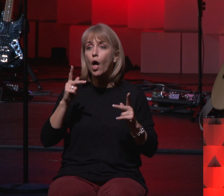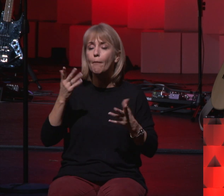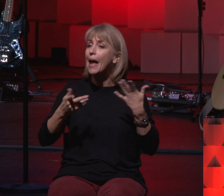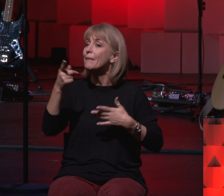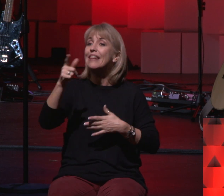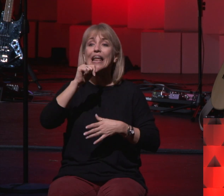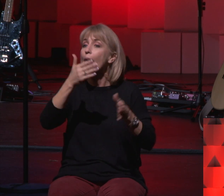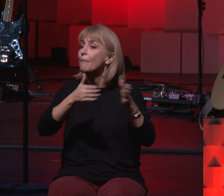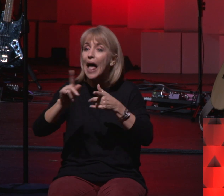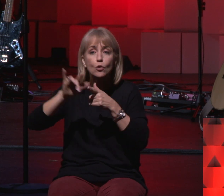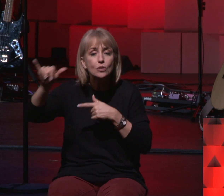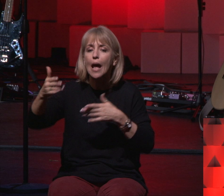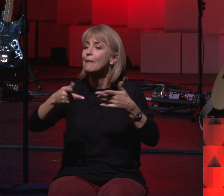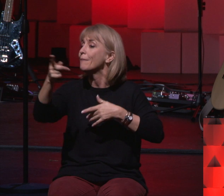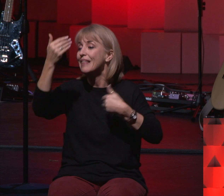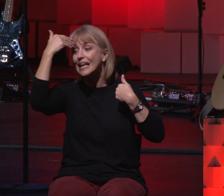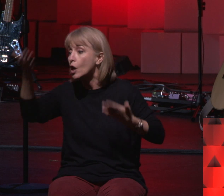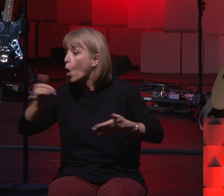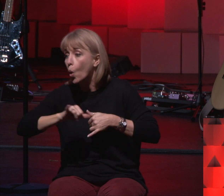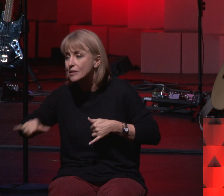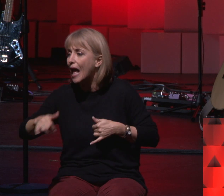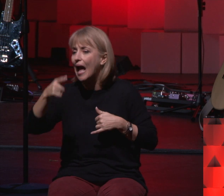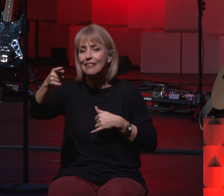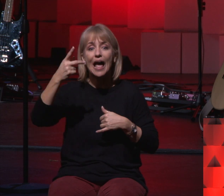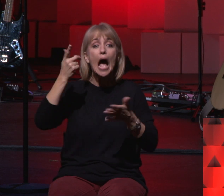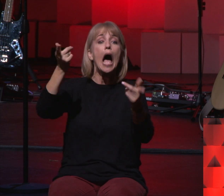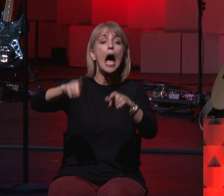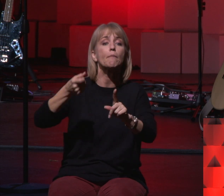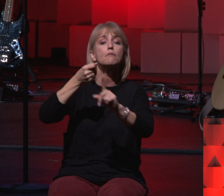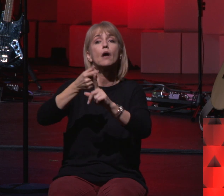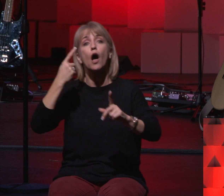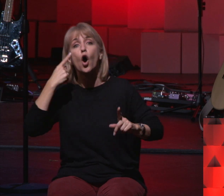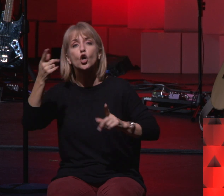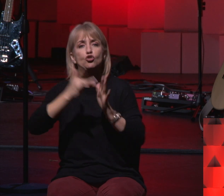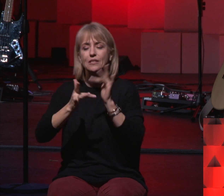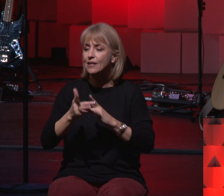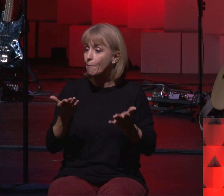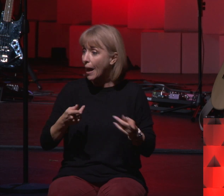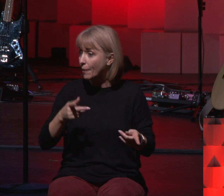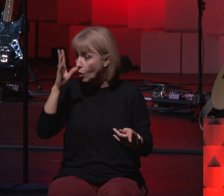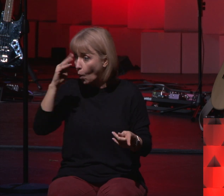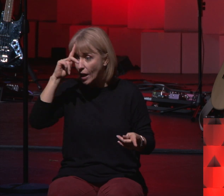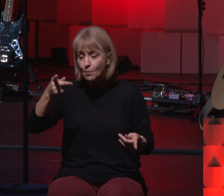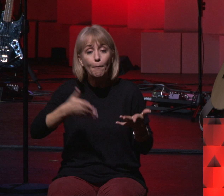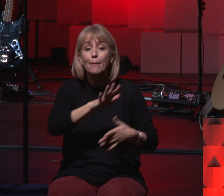didn't plan on staying as long as they did. And I don't know if the boy was so bright. Maybe he was going somewhere else. Maybe his mom packed in the lunch. Maybe he was going to a friend's